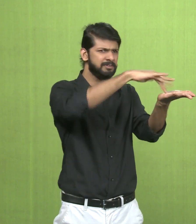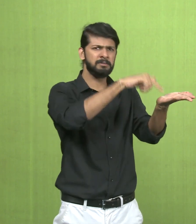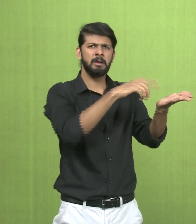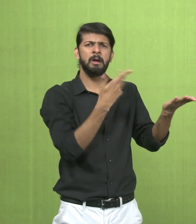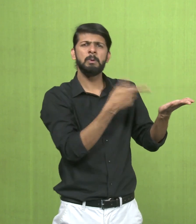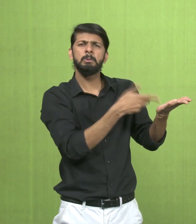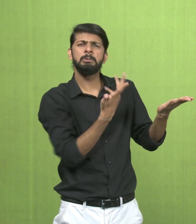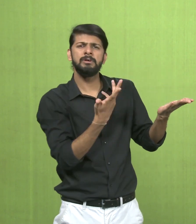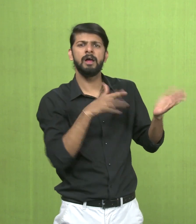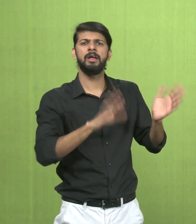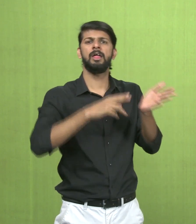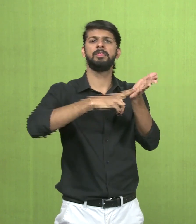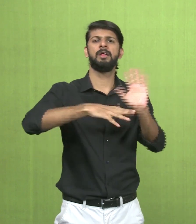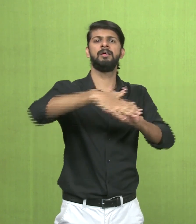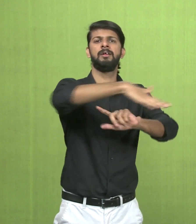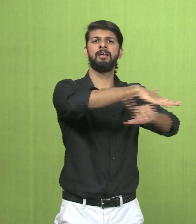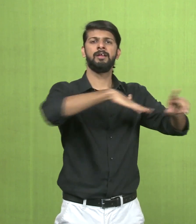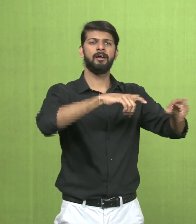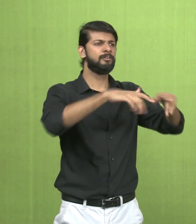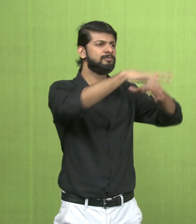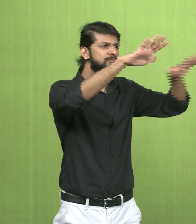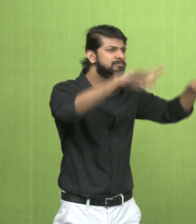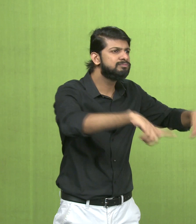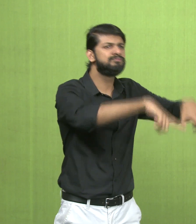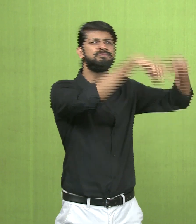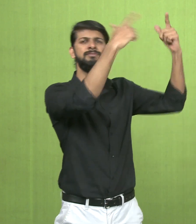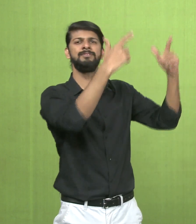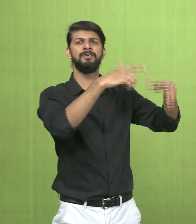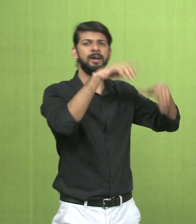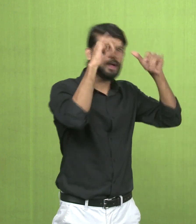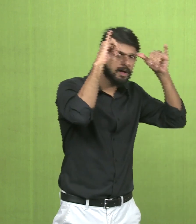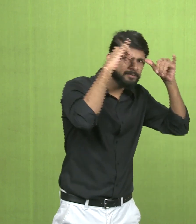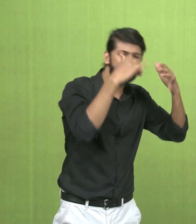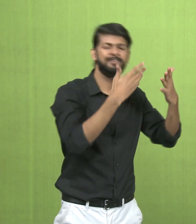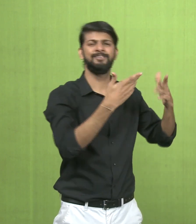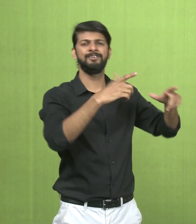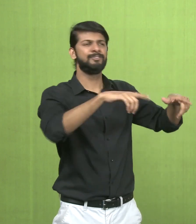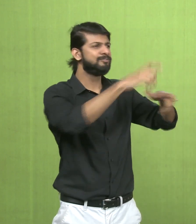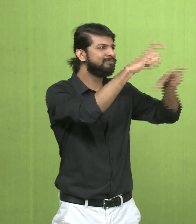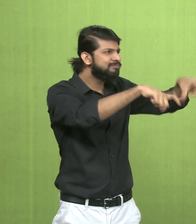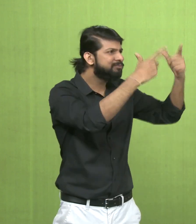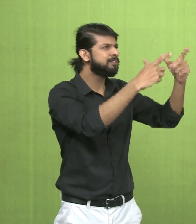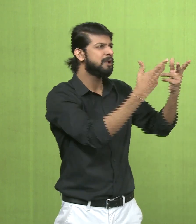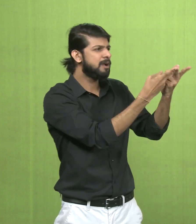Answers. Answer number 1. A landscape painting is a representation of nature.